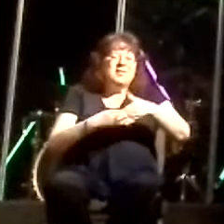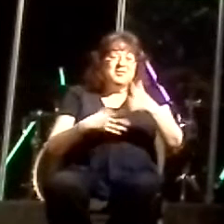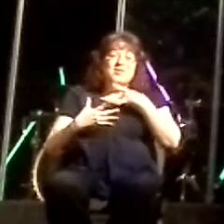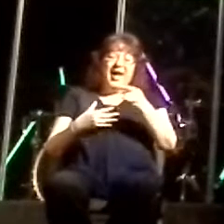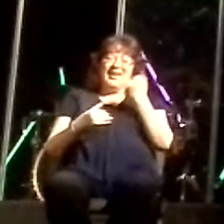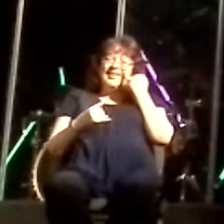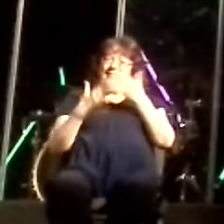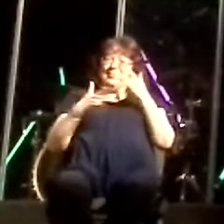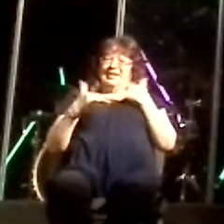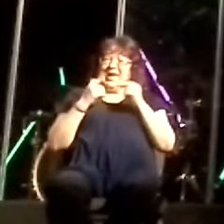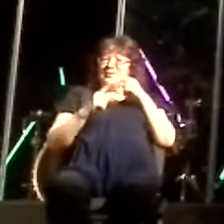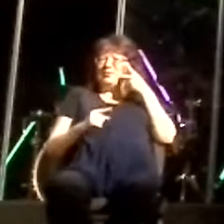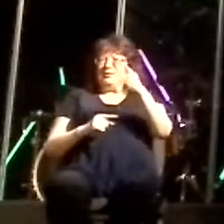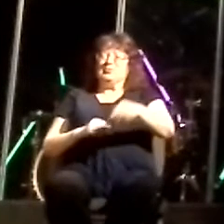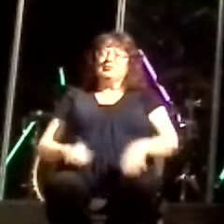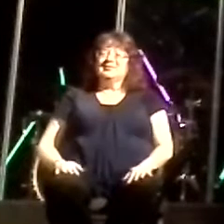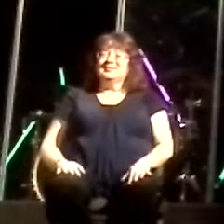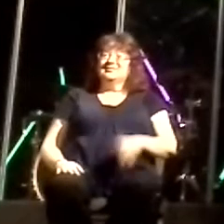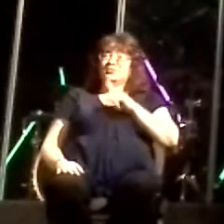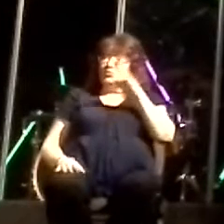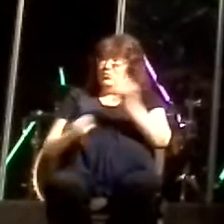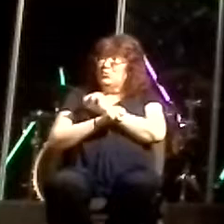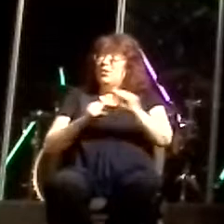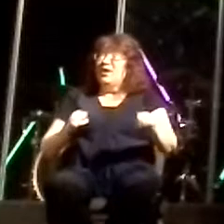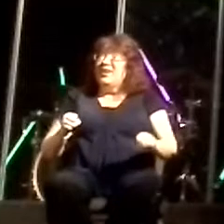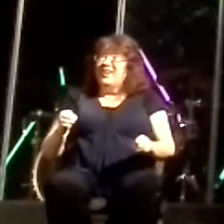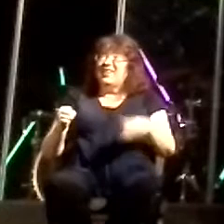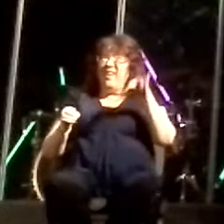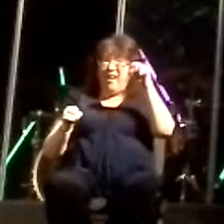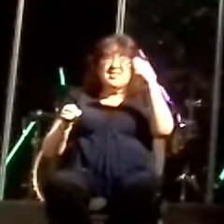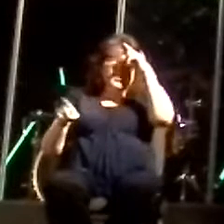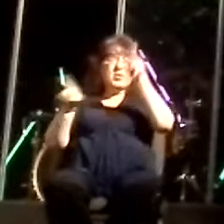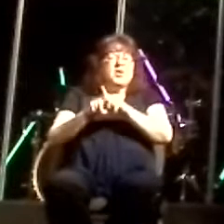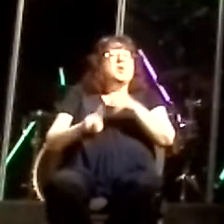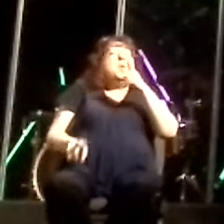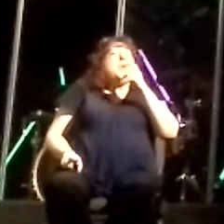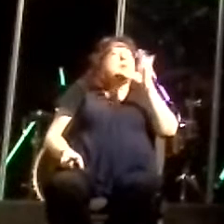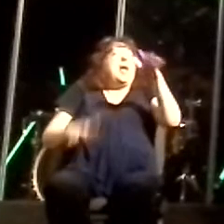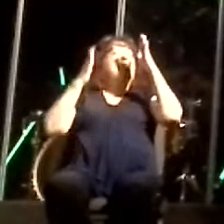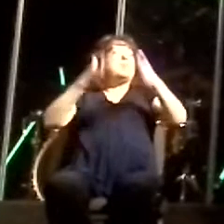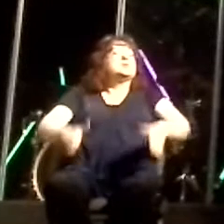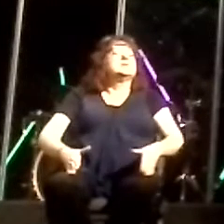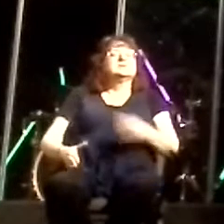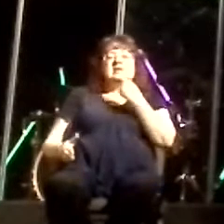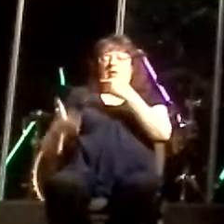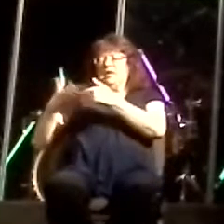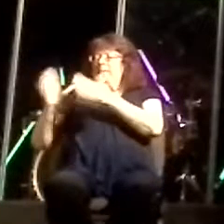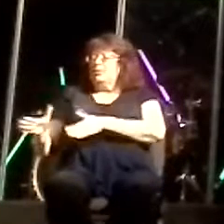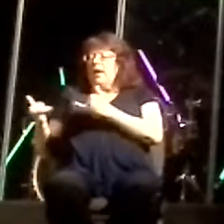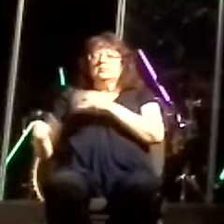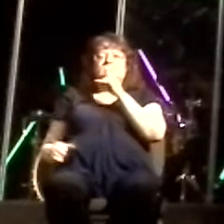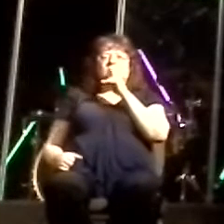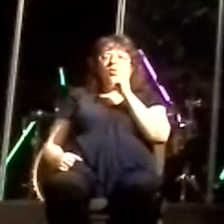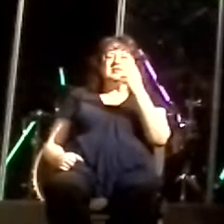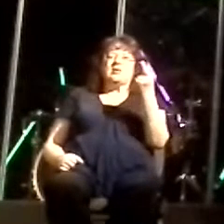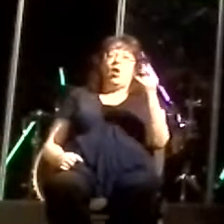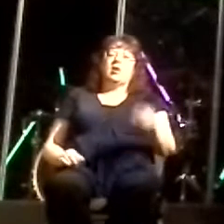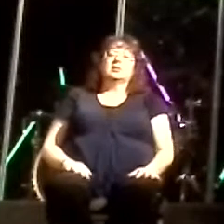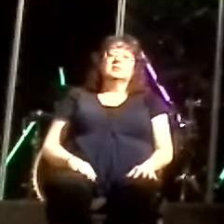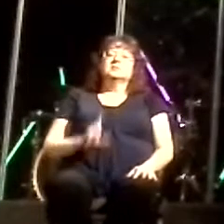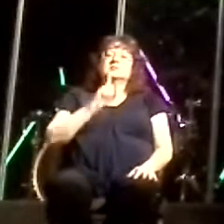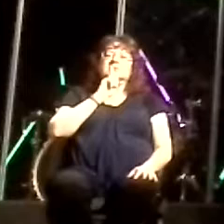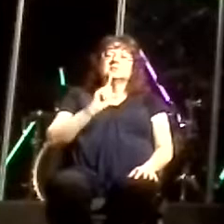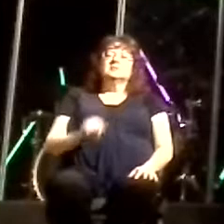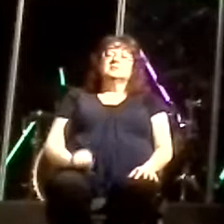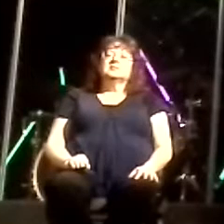like it when somebody gets excited to see you? Can I get a yes from anybody this morning? Who is that person? Tell your neighbor right now, and don't say your dog, okay? Let's do